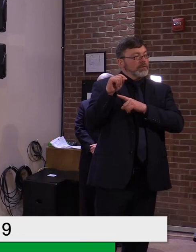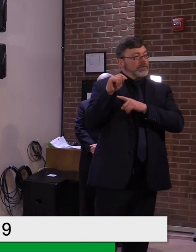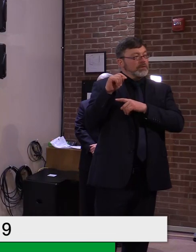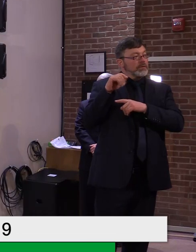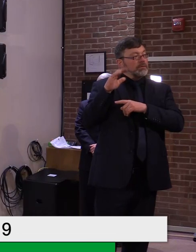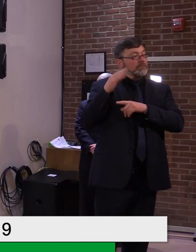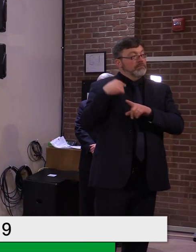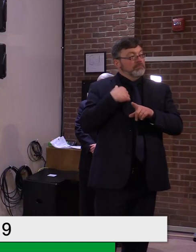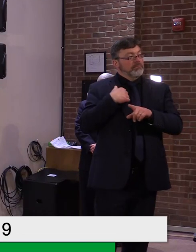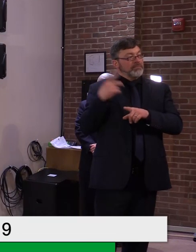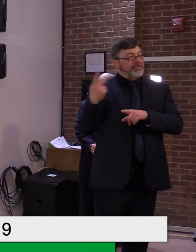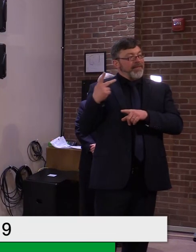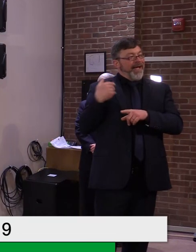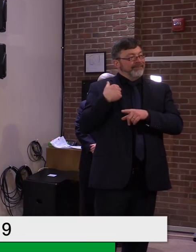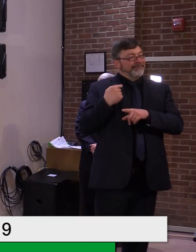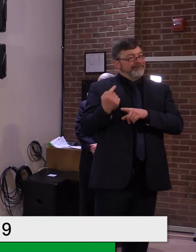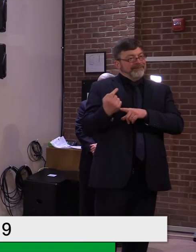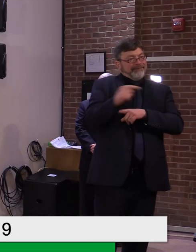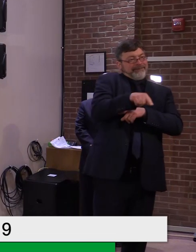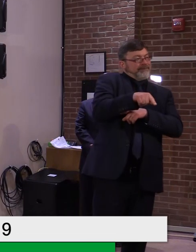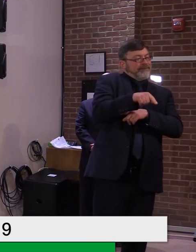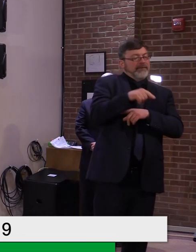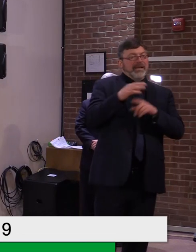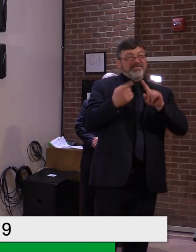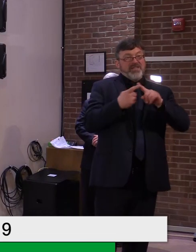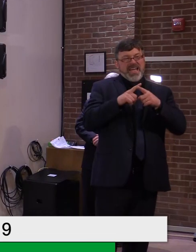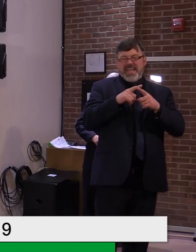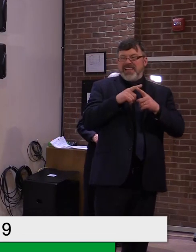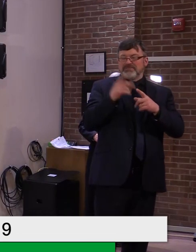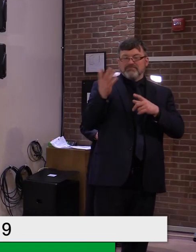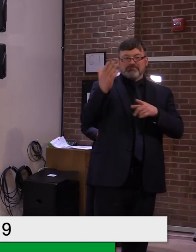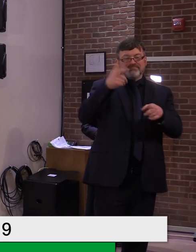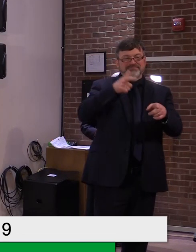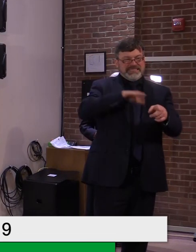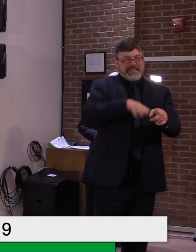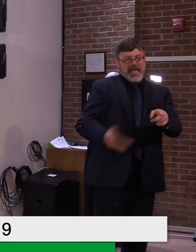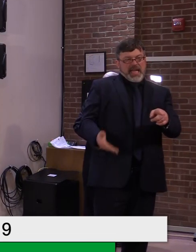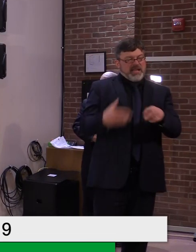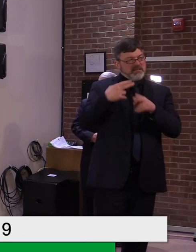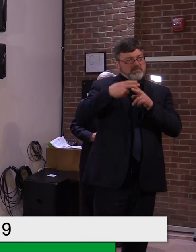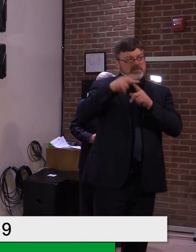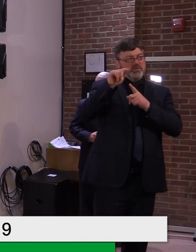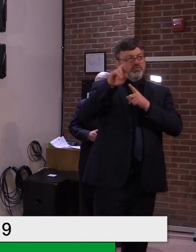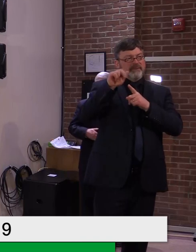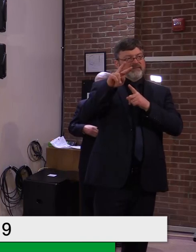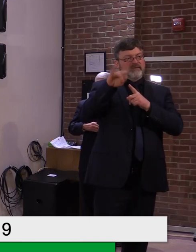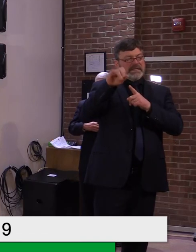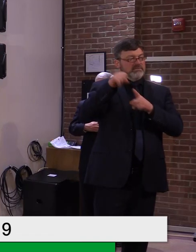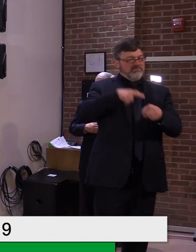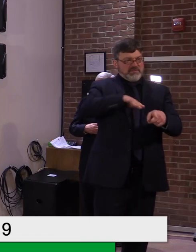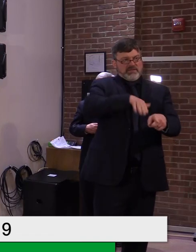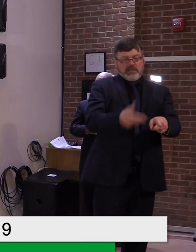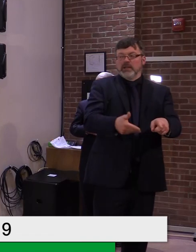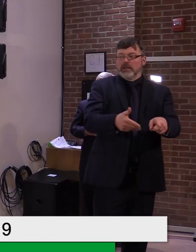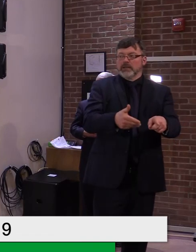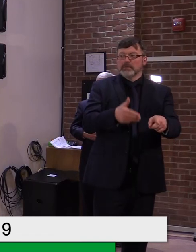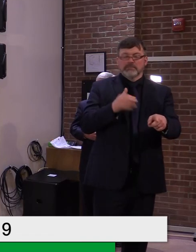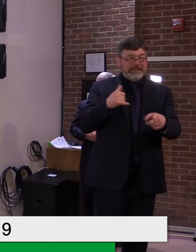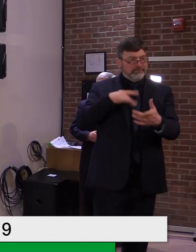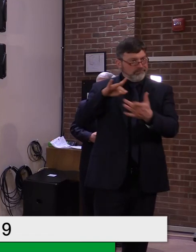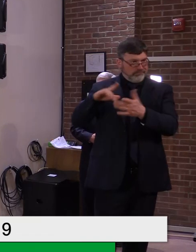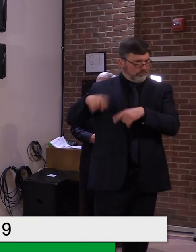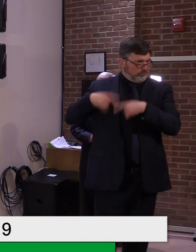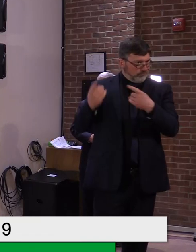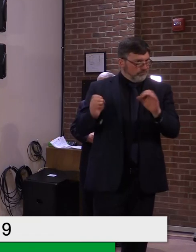he wasn't a native Vermonter, but we considered him a Vermonter in every way, and we certainly do miss him, and I was